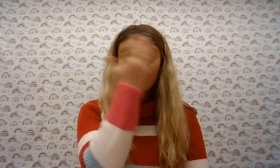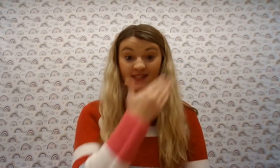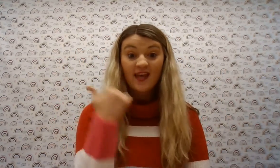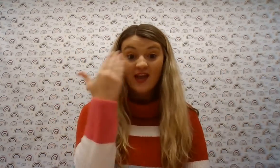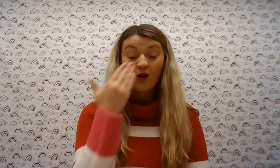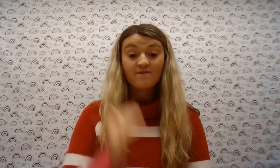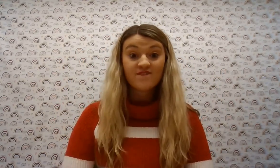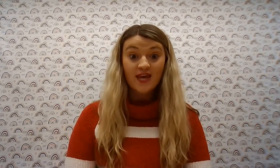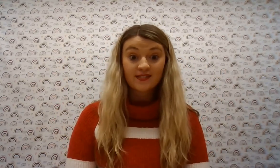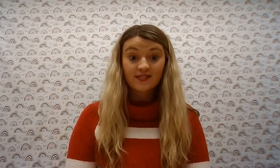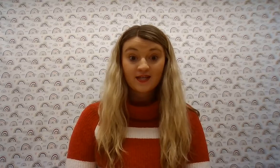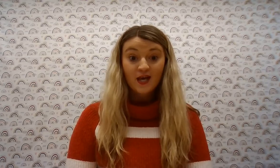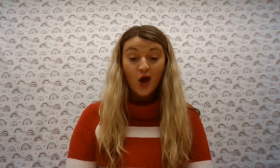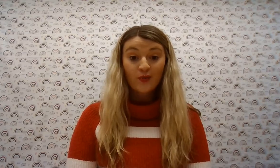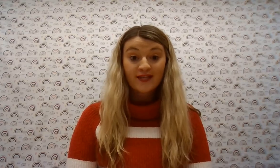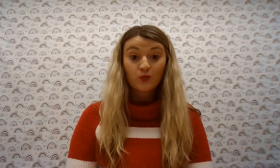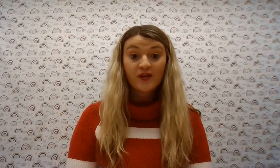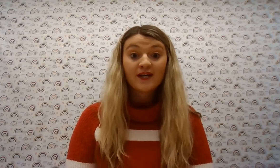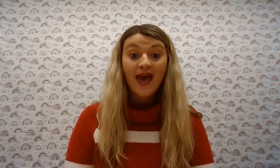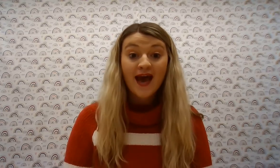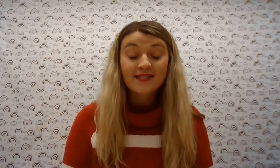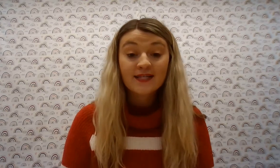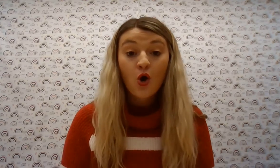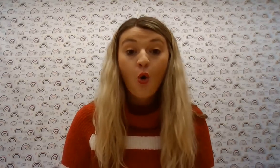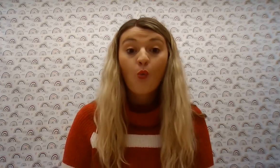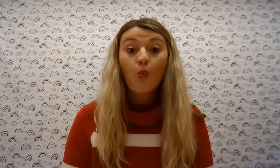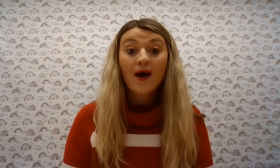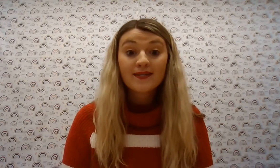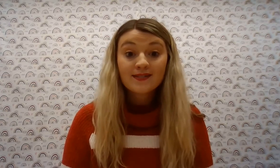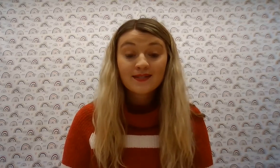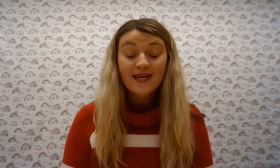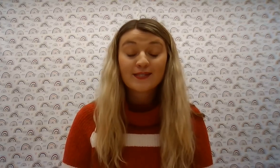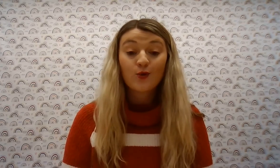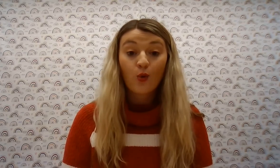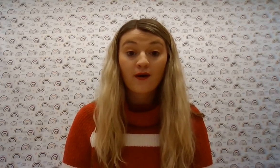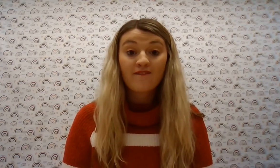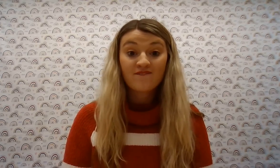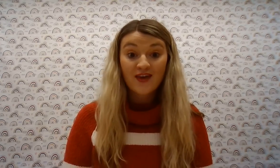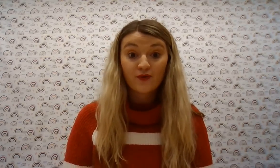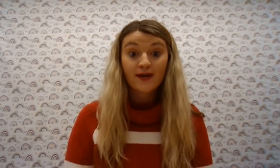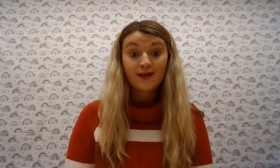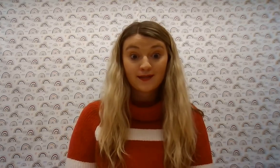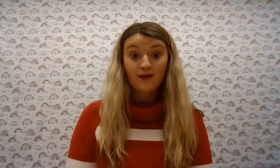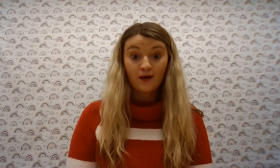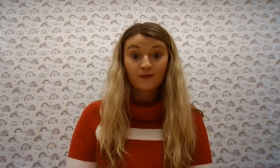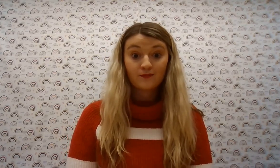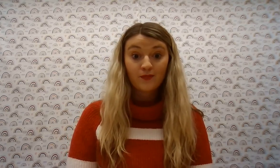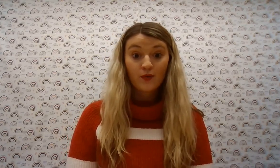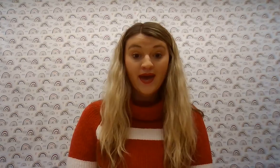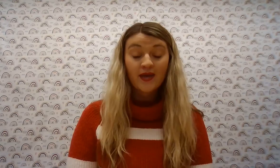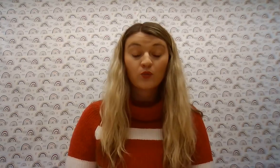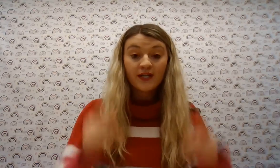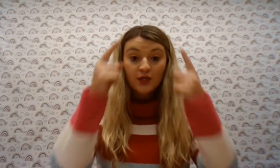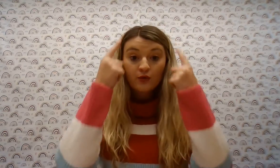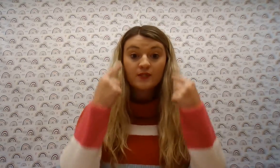hands and our face. Okay, so we are going to ask, what is your favorite color? Okay, and we're going to use